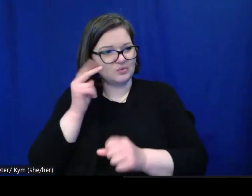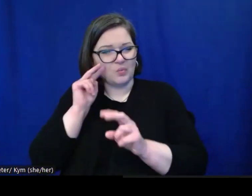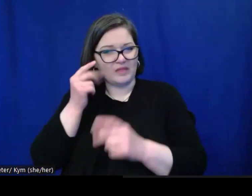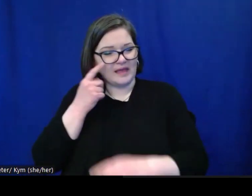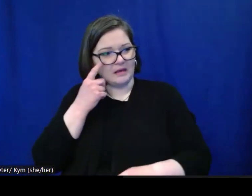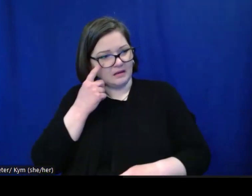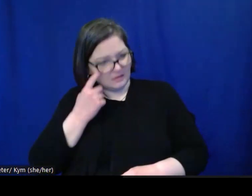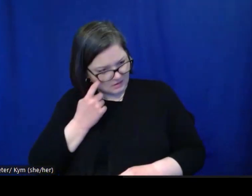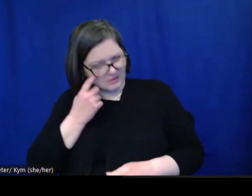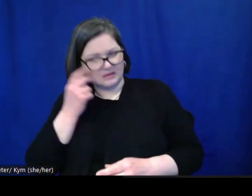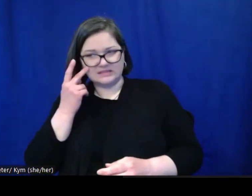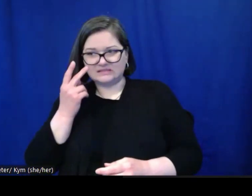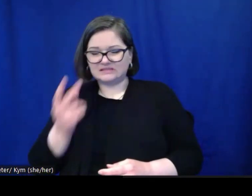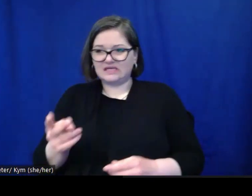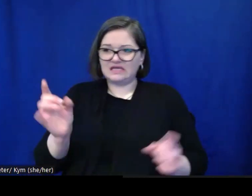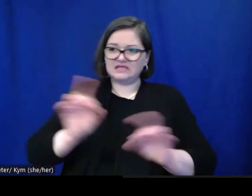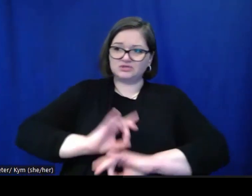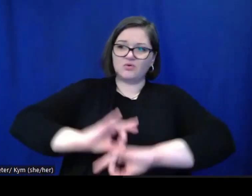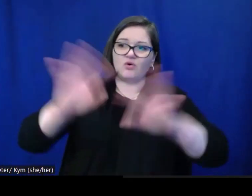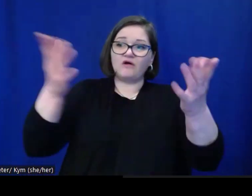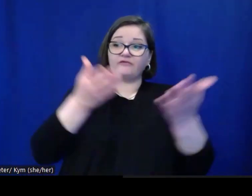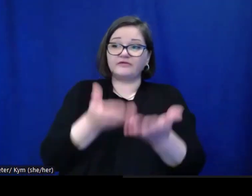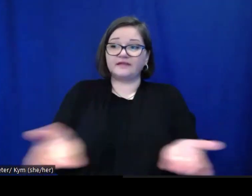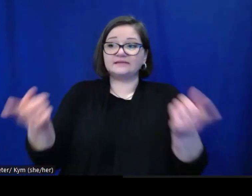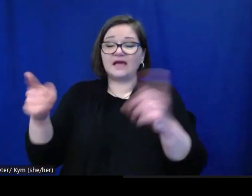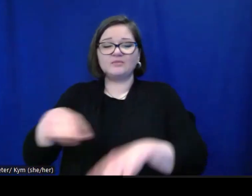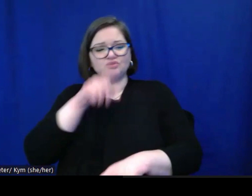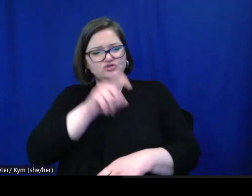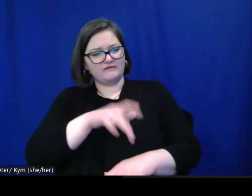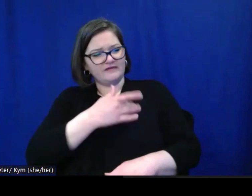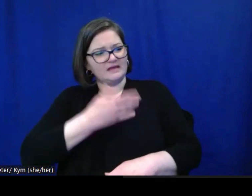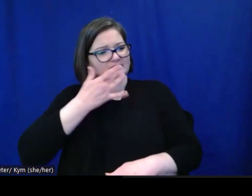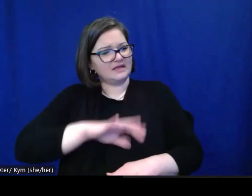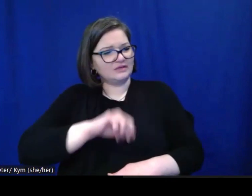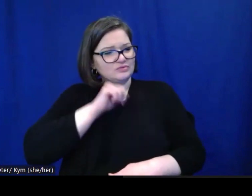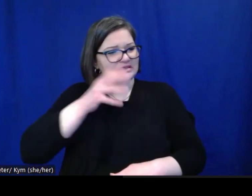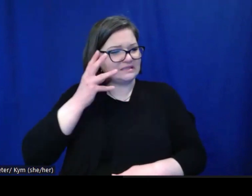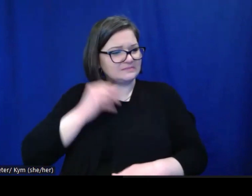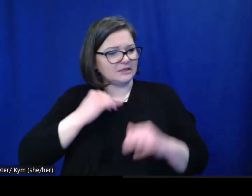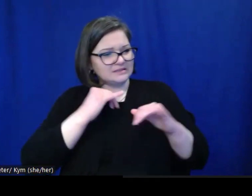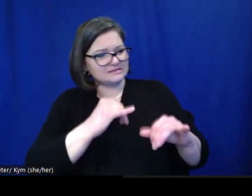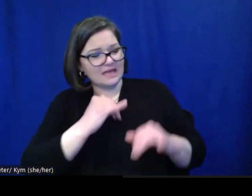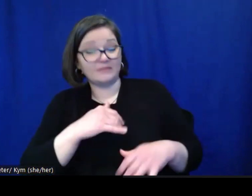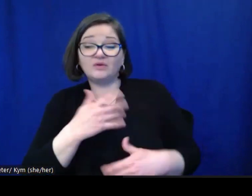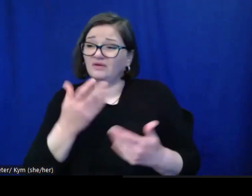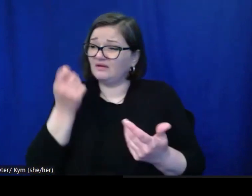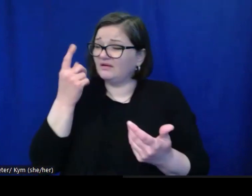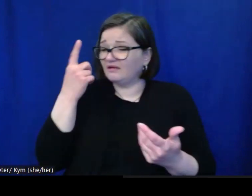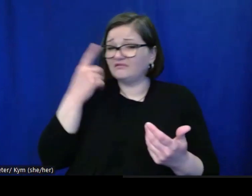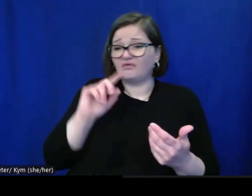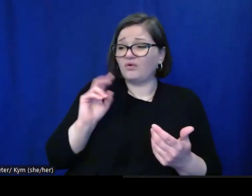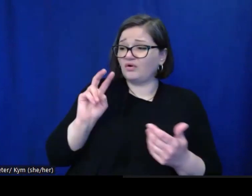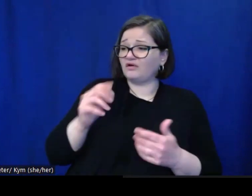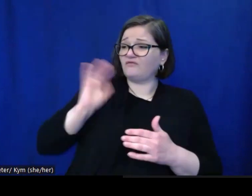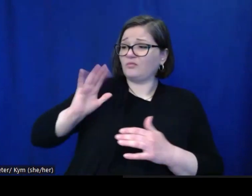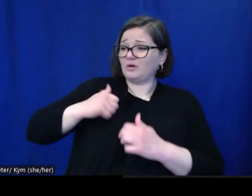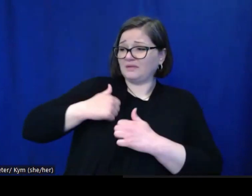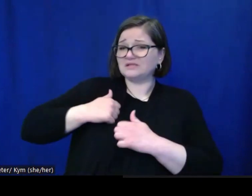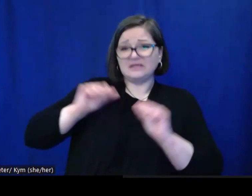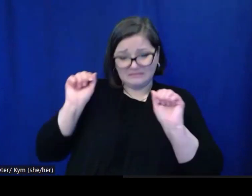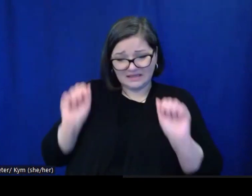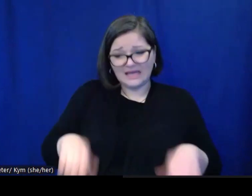see. And so, there can be, for some of our veterans, a real loss of innocence.